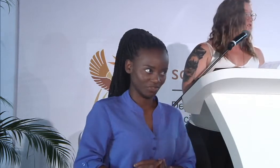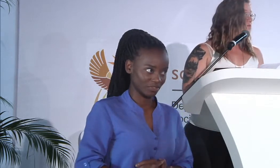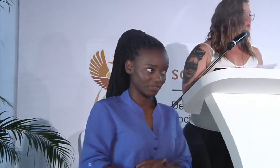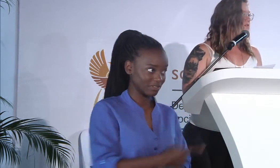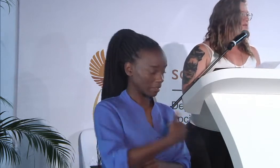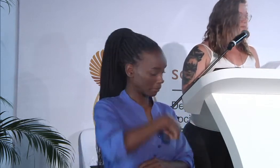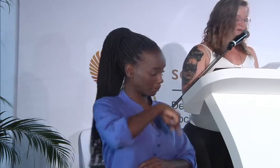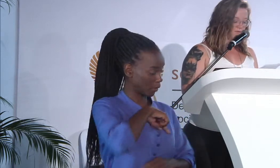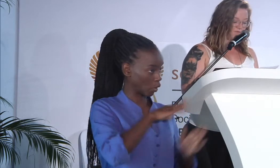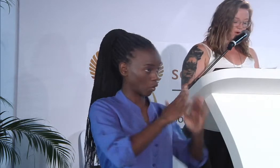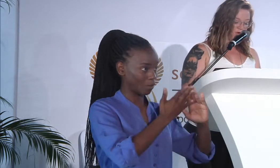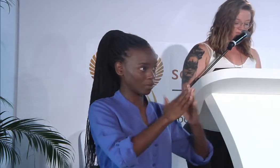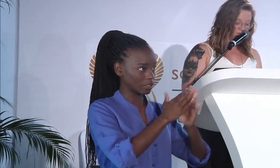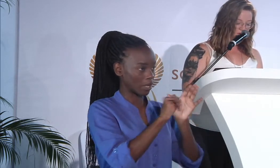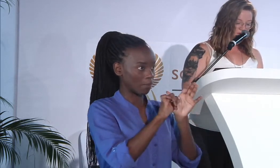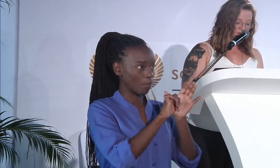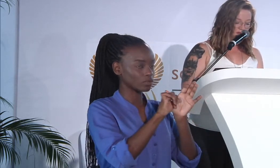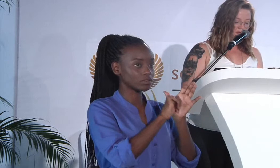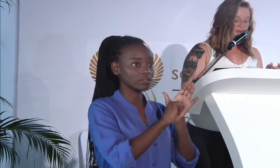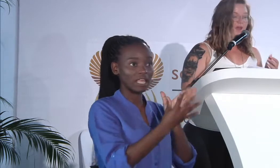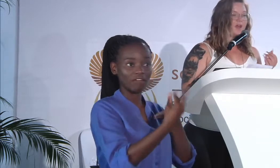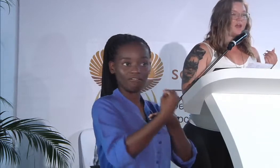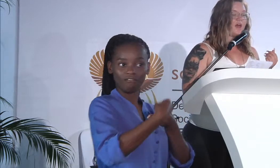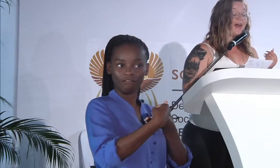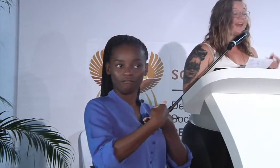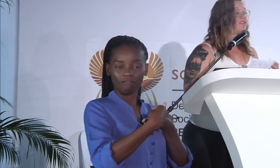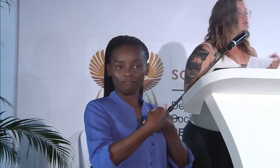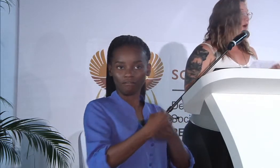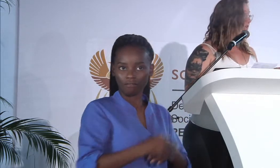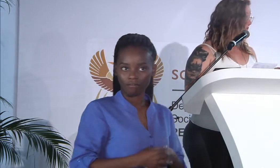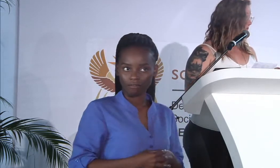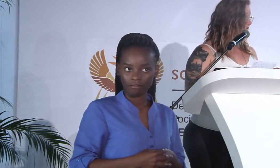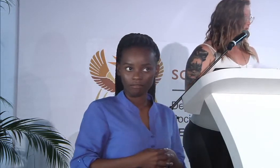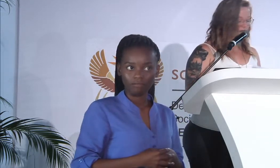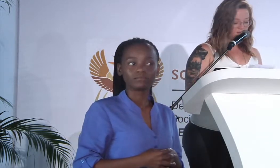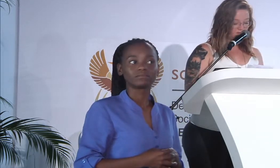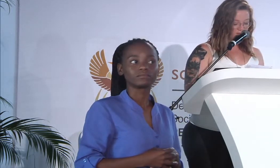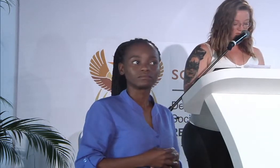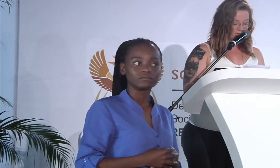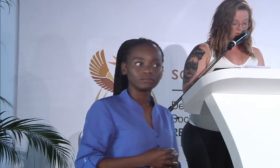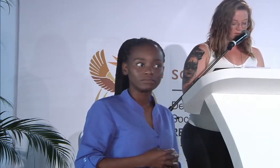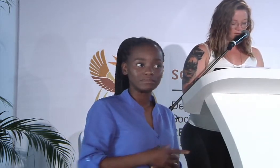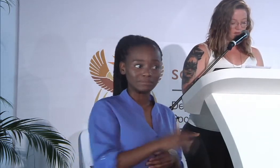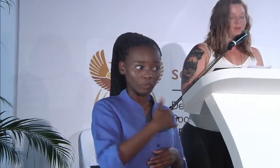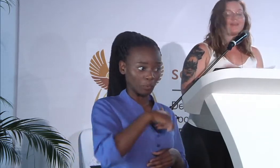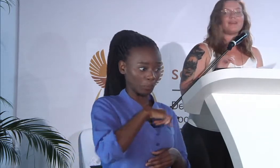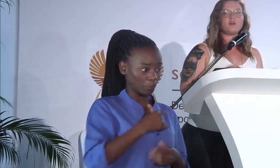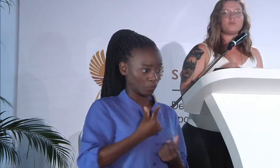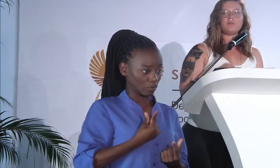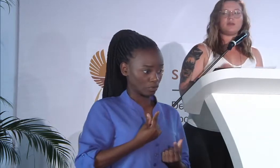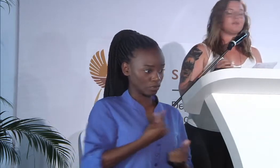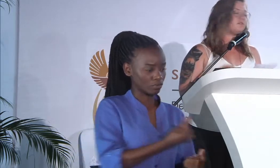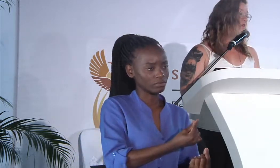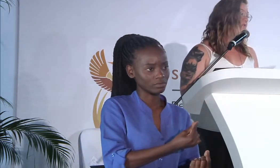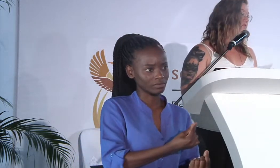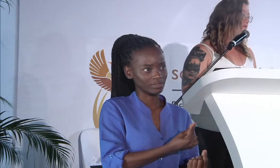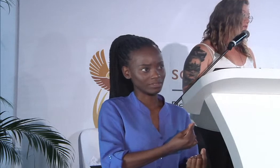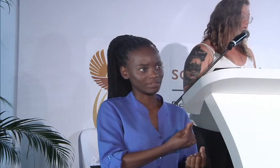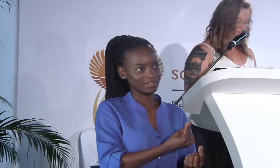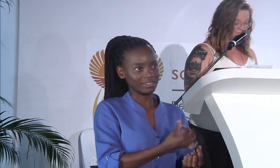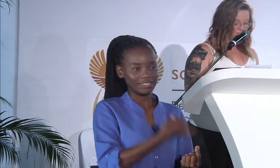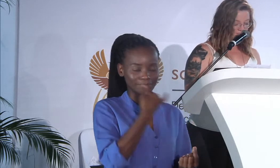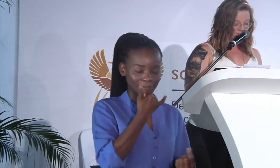as a community being involved and driving initiatives cannot be stressed